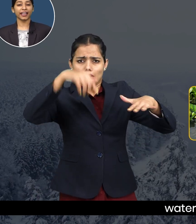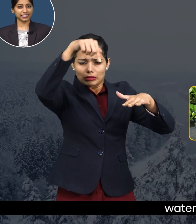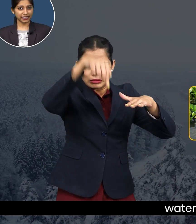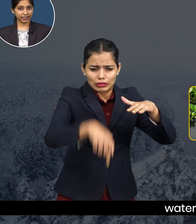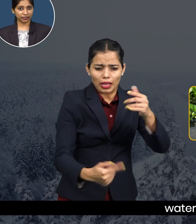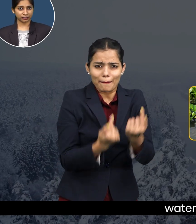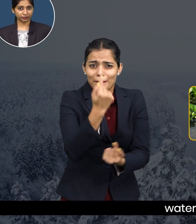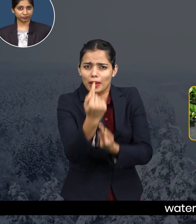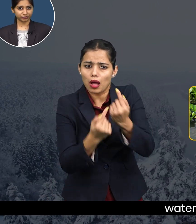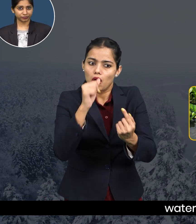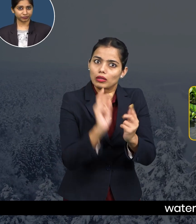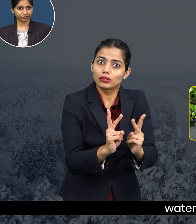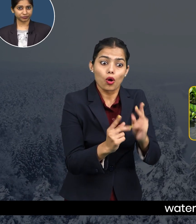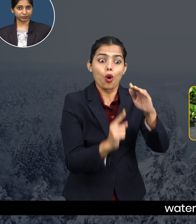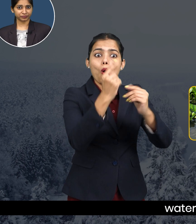water hyacinth,